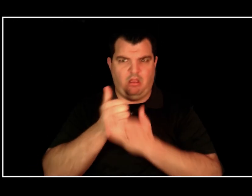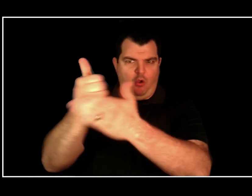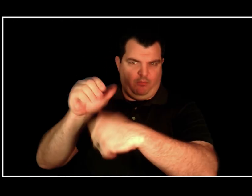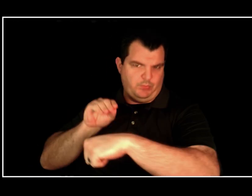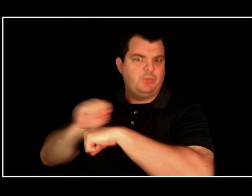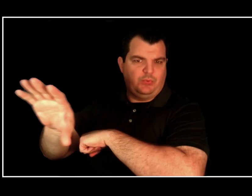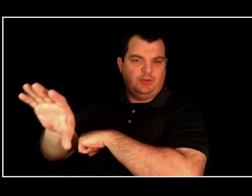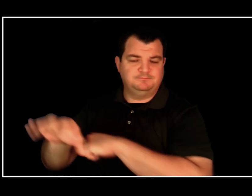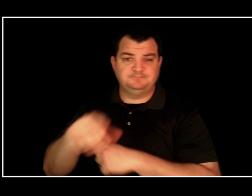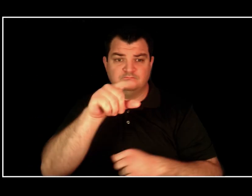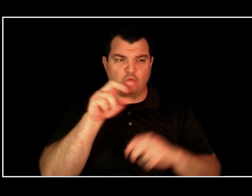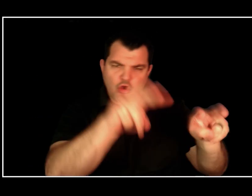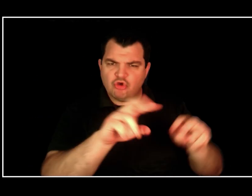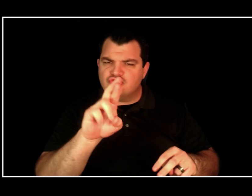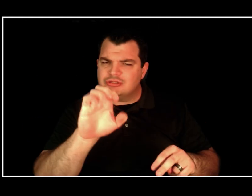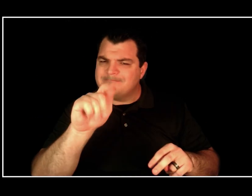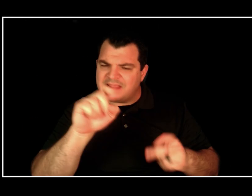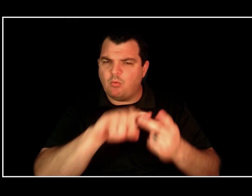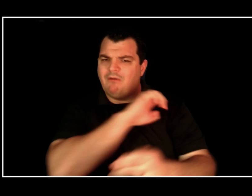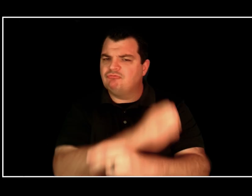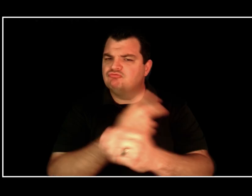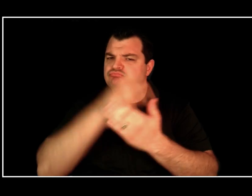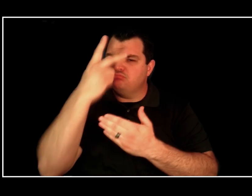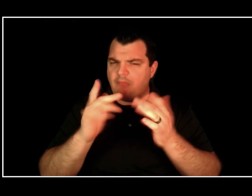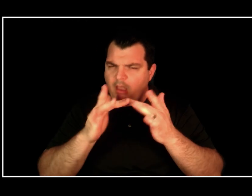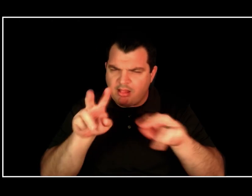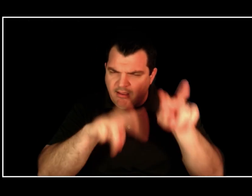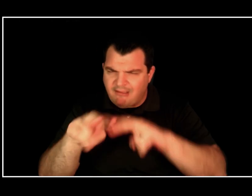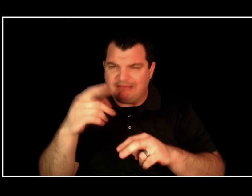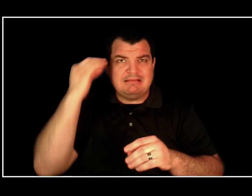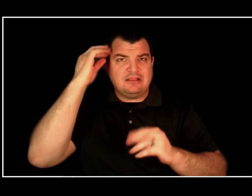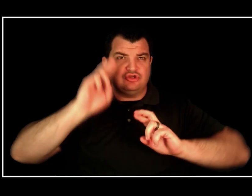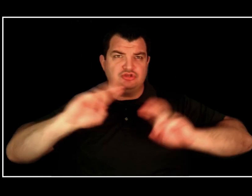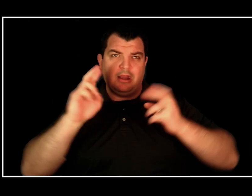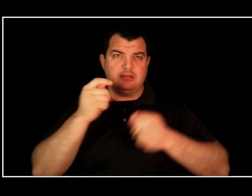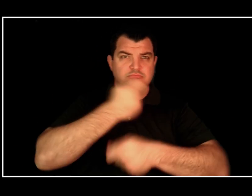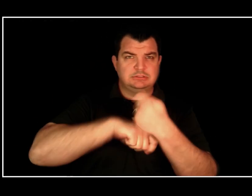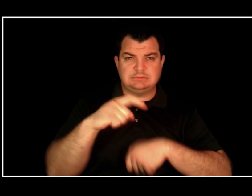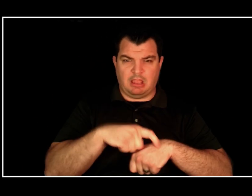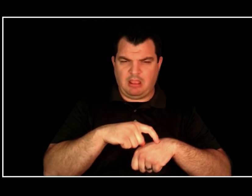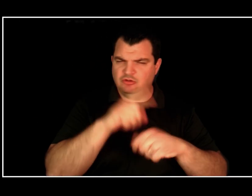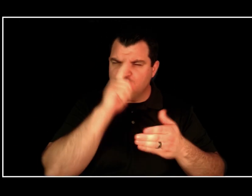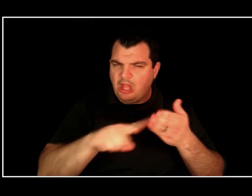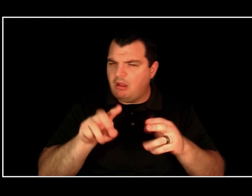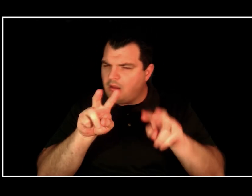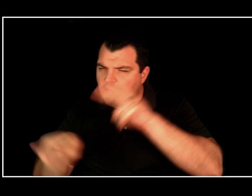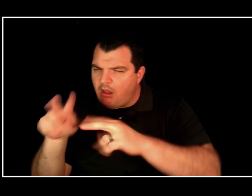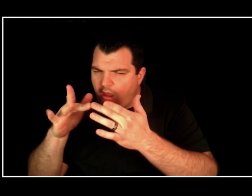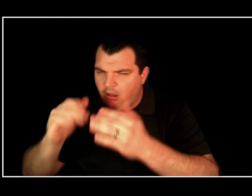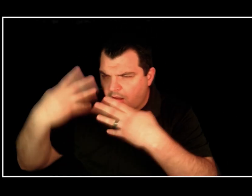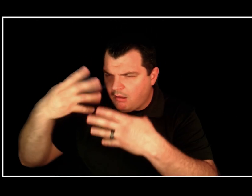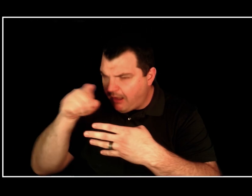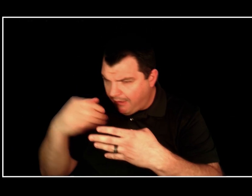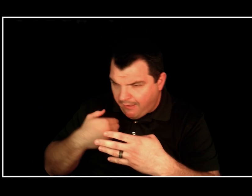the environment. Look for rebates in energy programs. If you're thinking about replacing an appliance, it is also